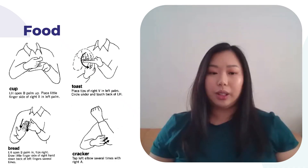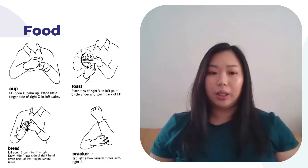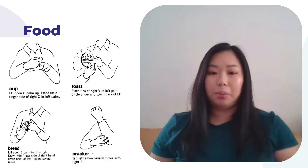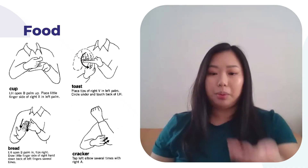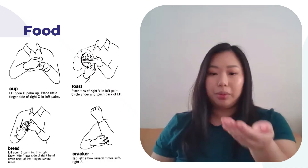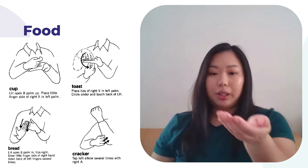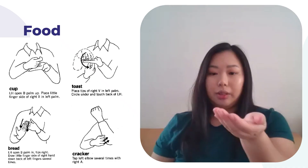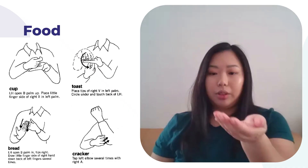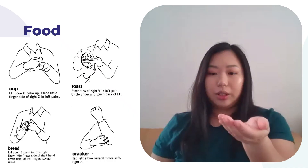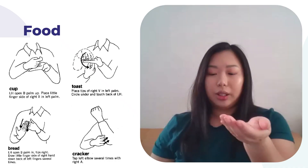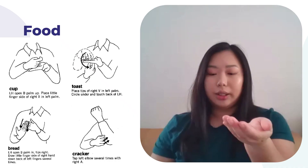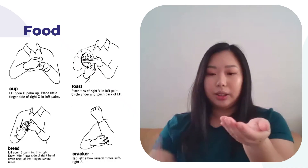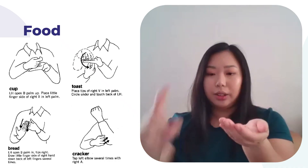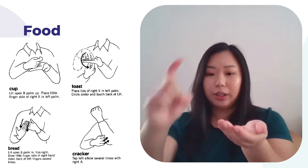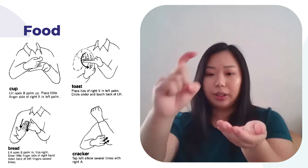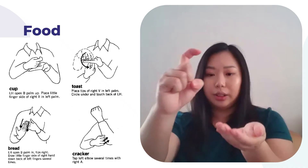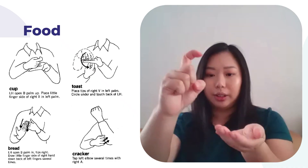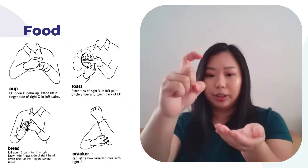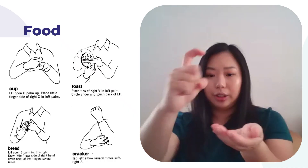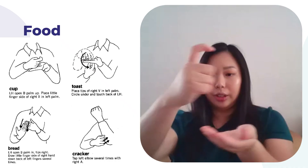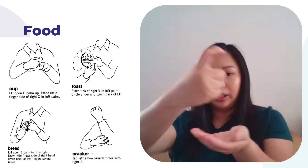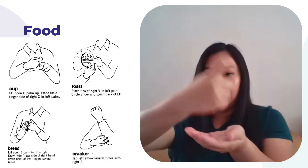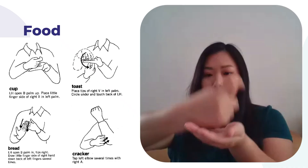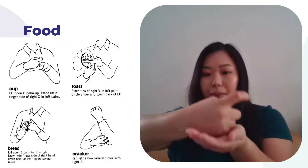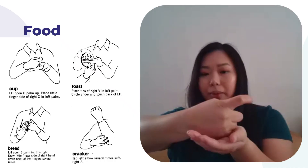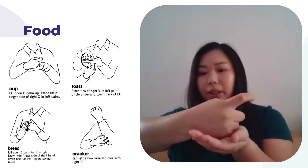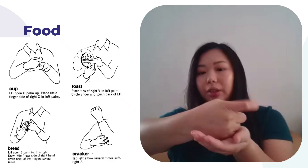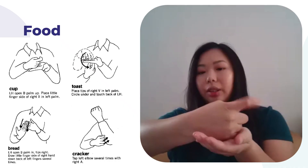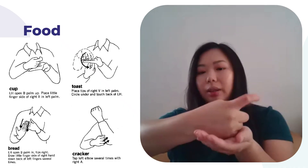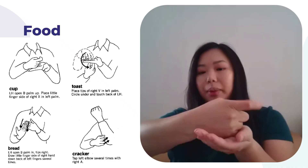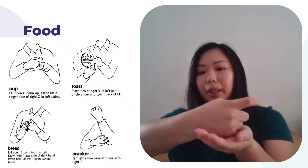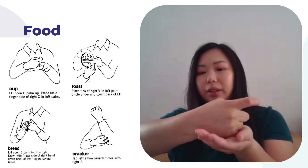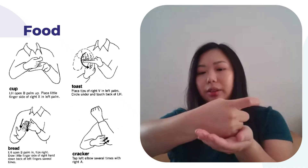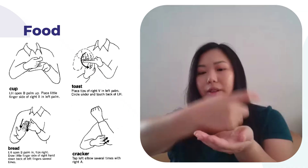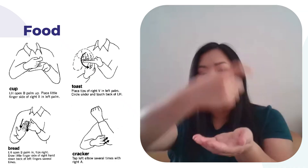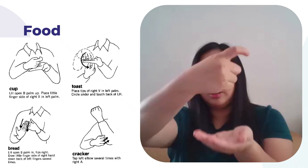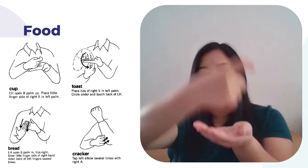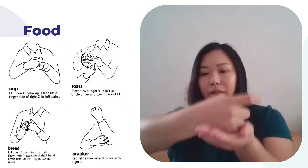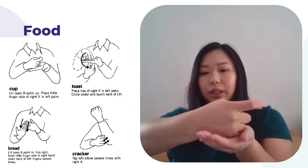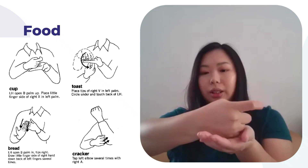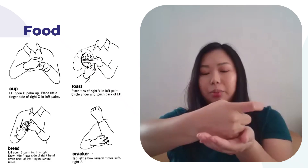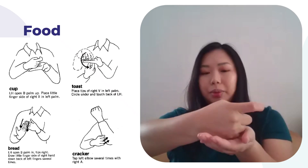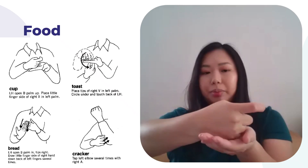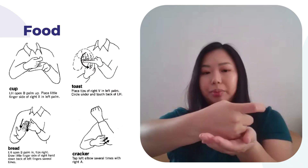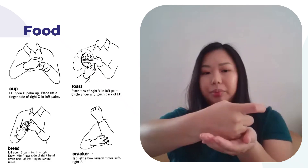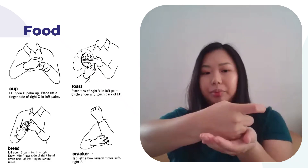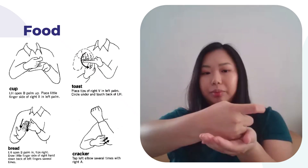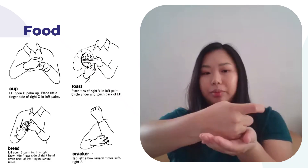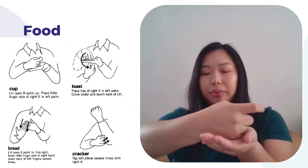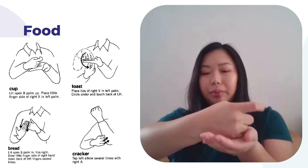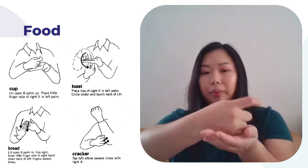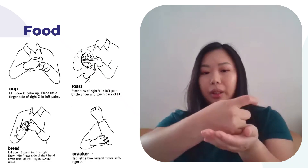So cup, you have your saucer, here's your cup and your cup handle. Cup.